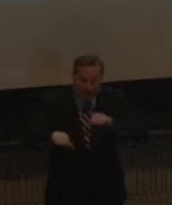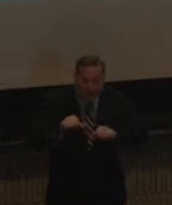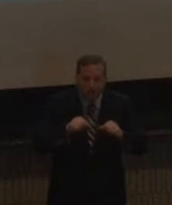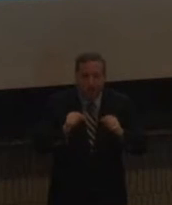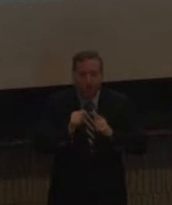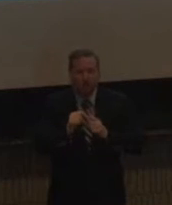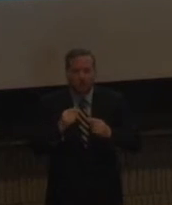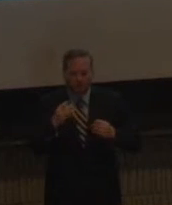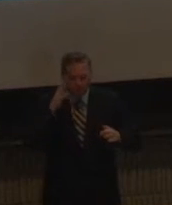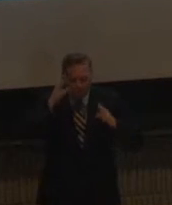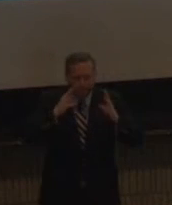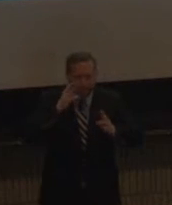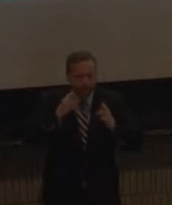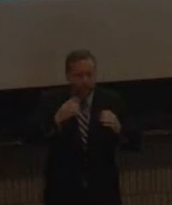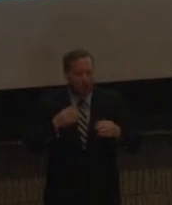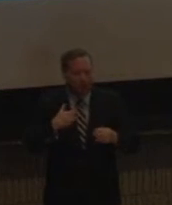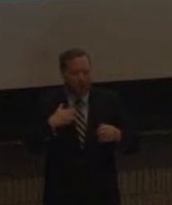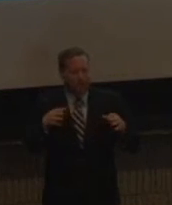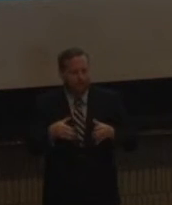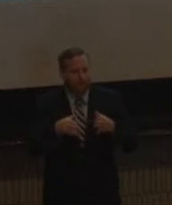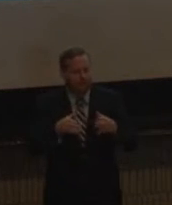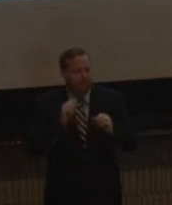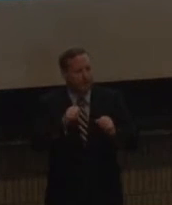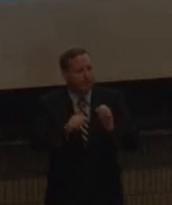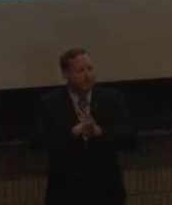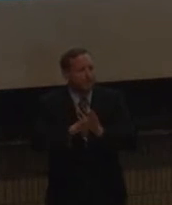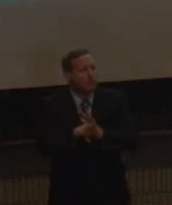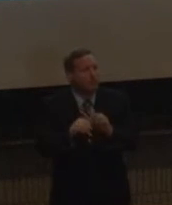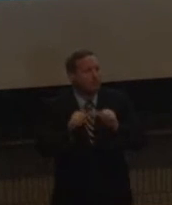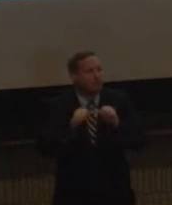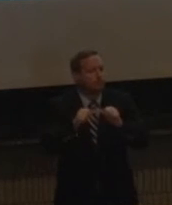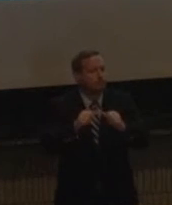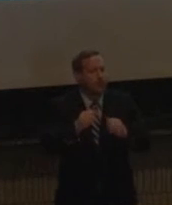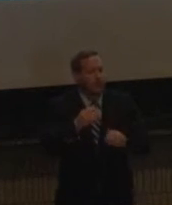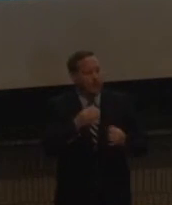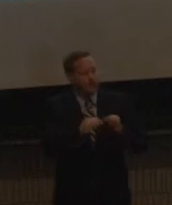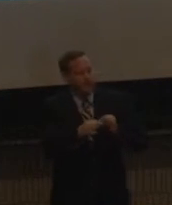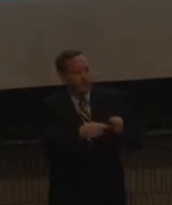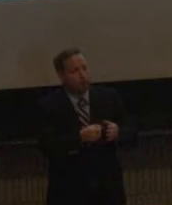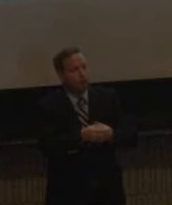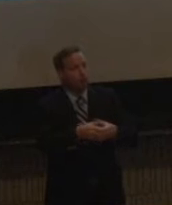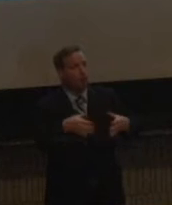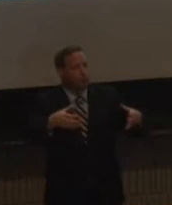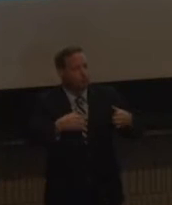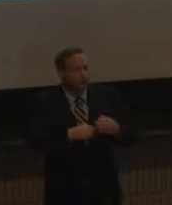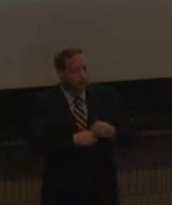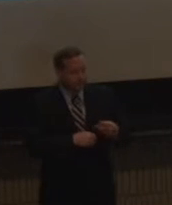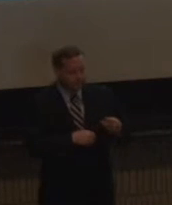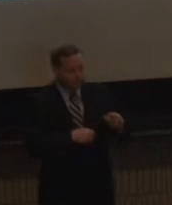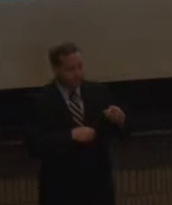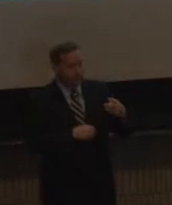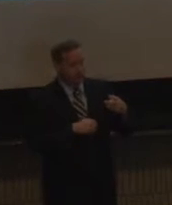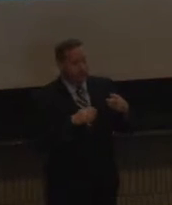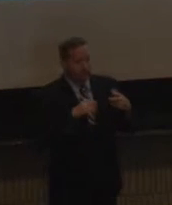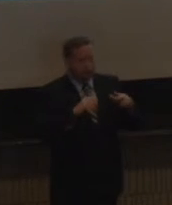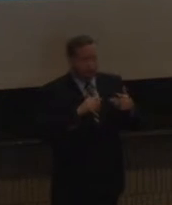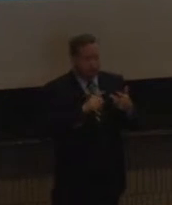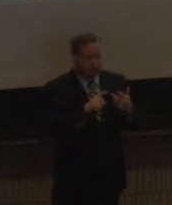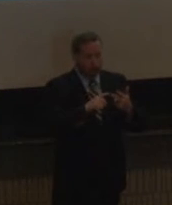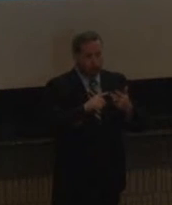has, you know, science and all kinds of academic vocabularies in there, it allows the language to expand and grow